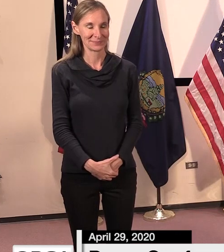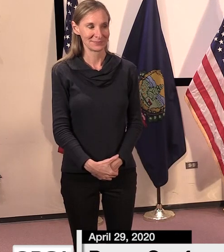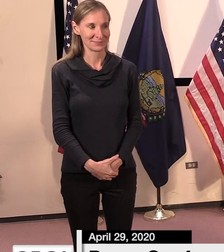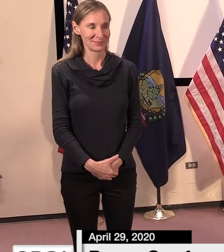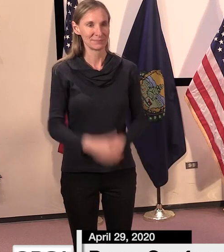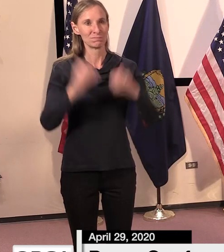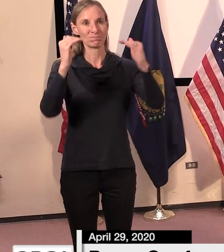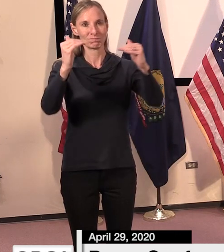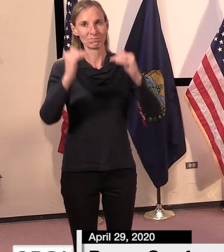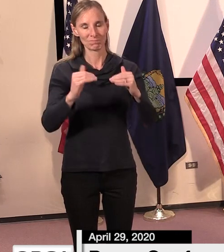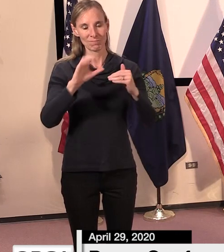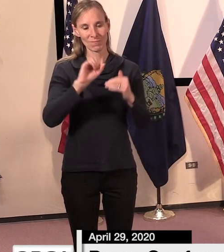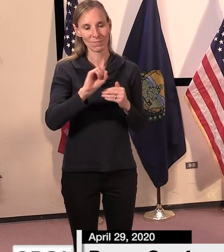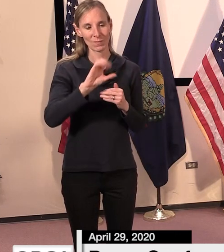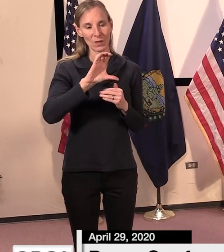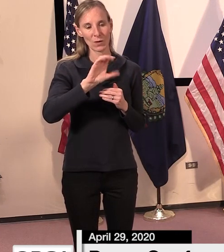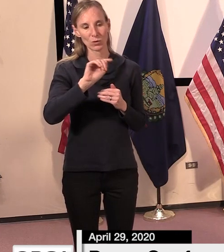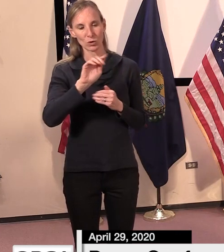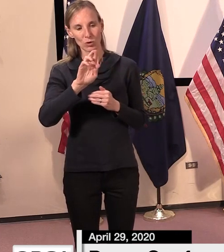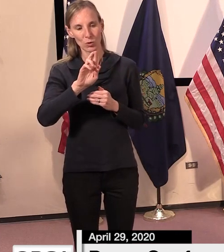All right, Scooter, the other paper.